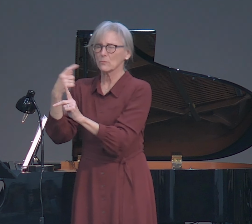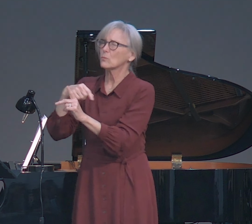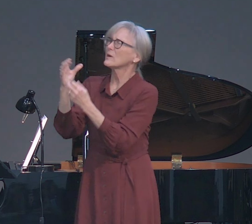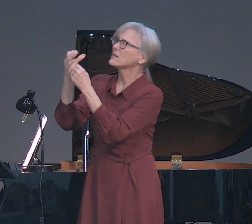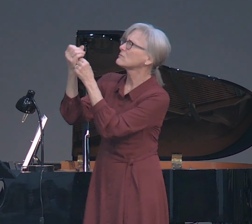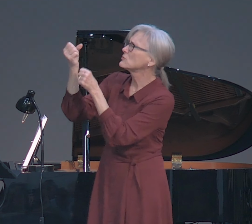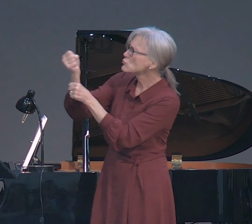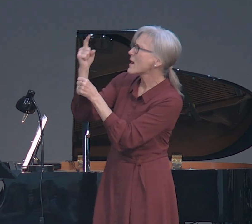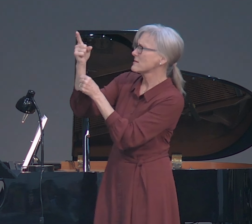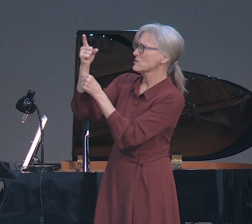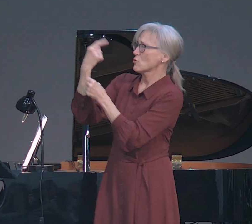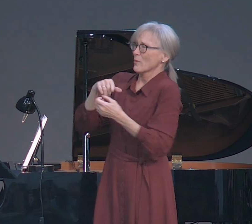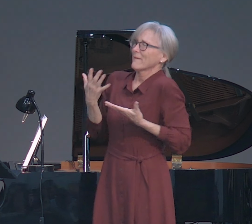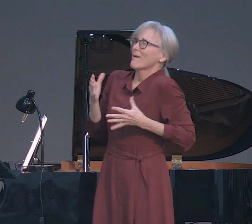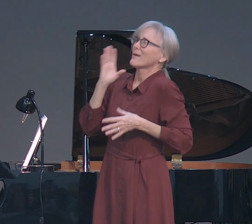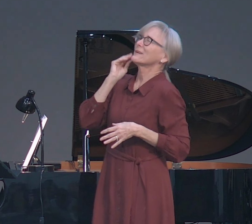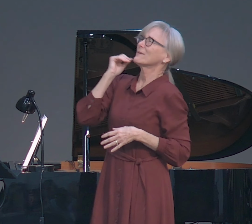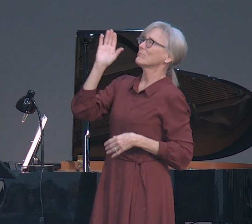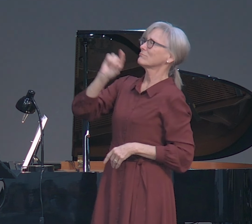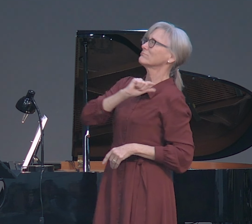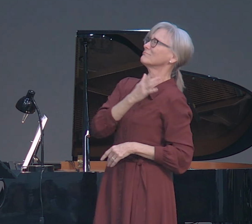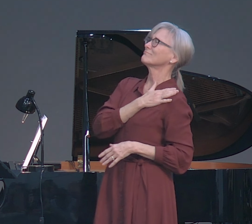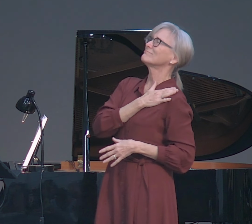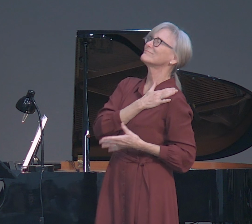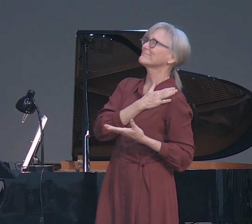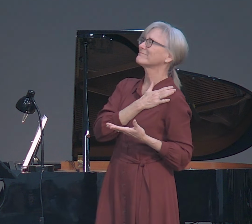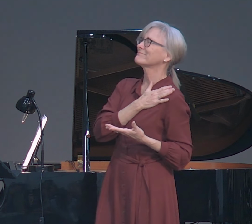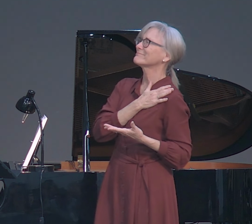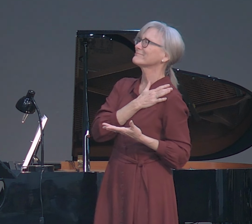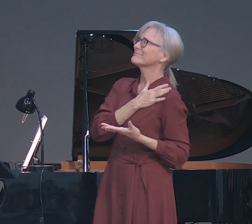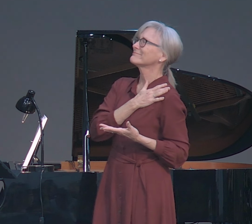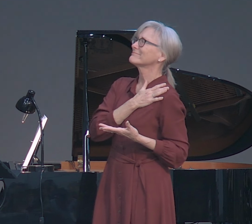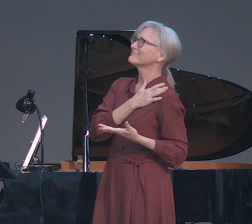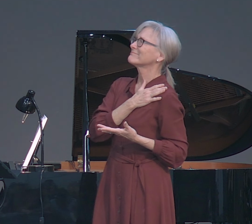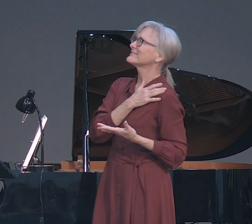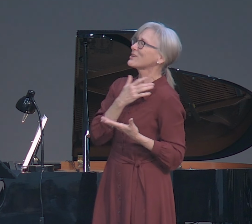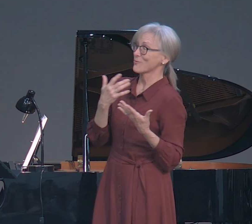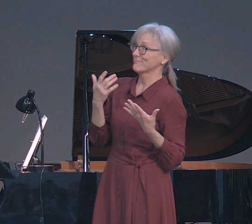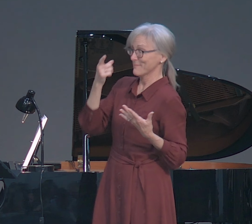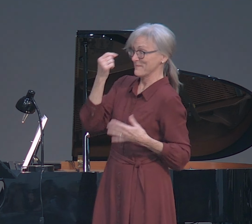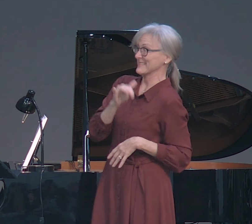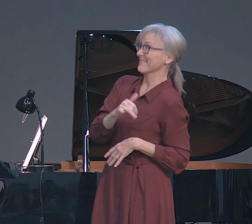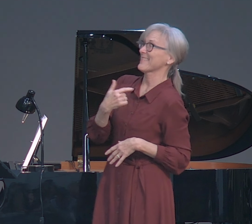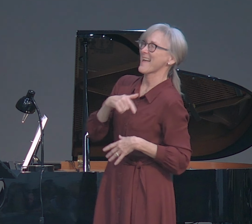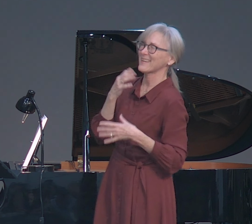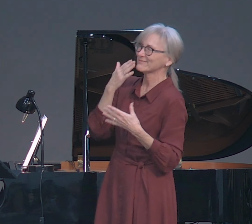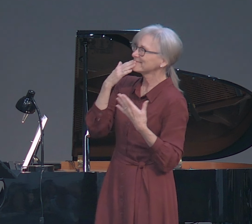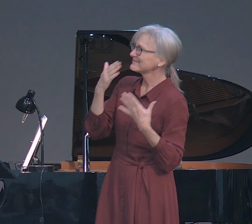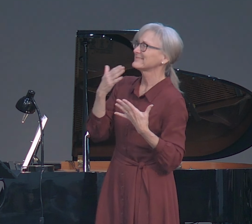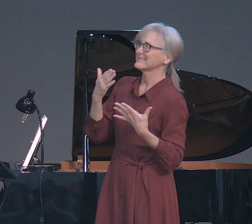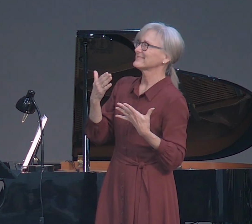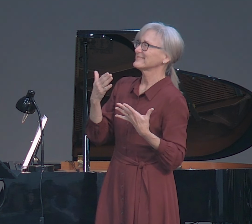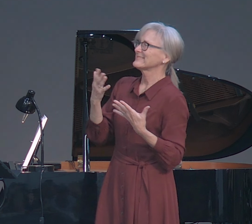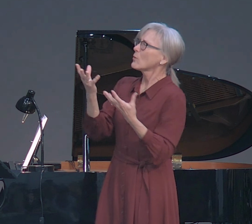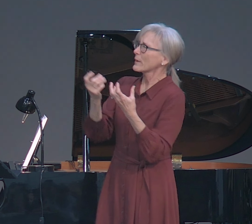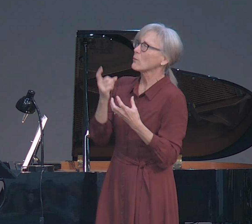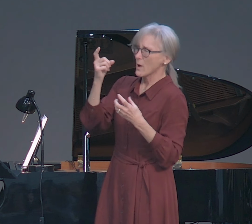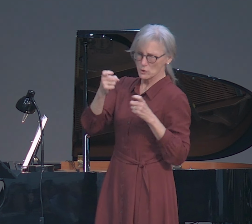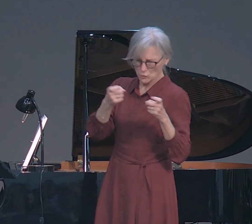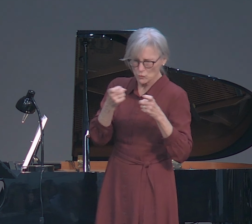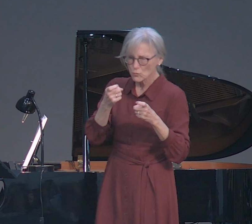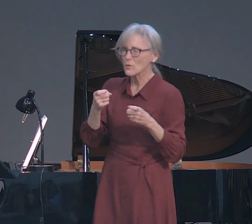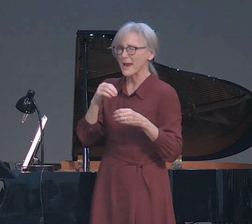We've experienced Your grace, and so we're thankful. So God, please have Your way in our hearts.